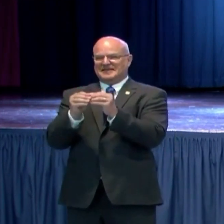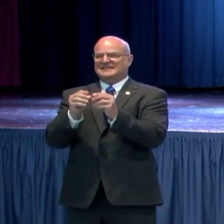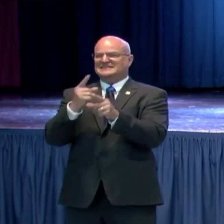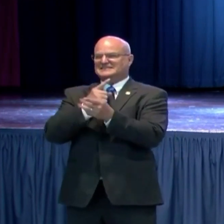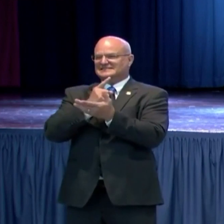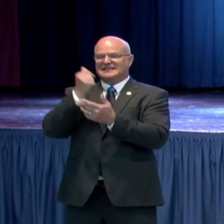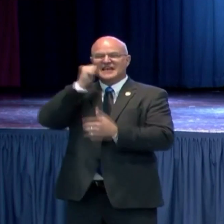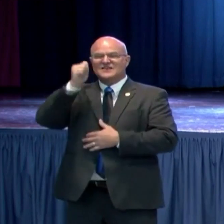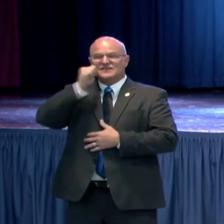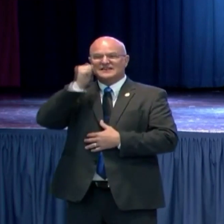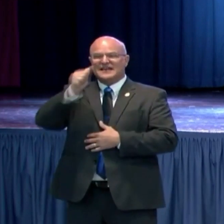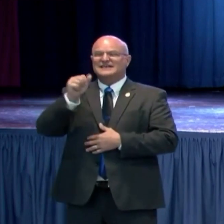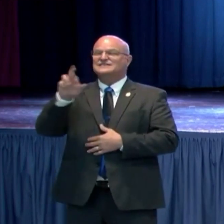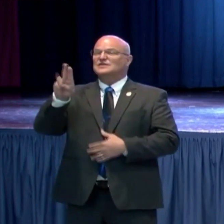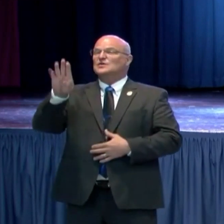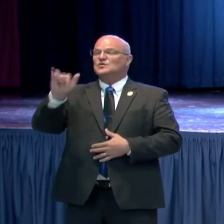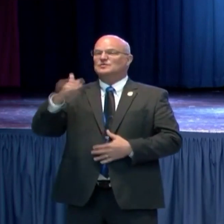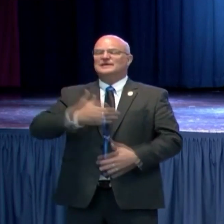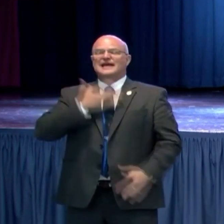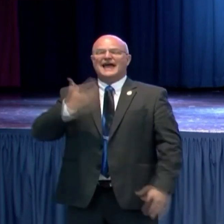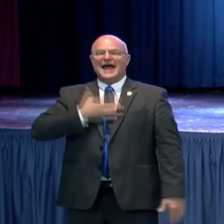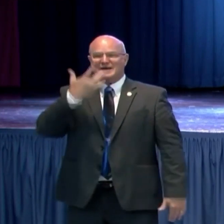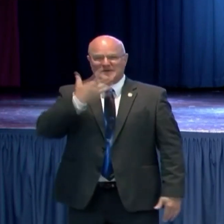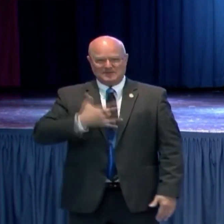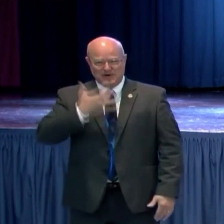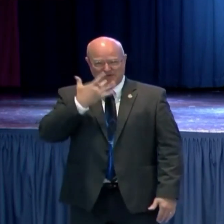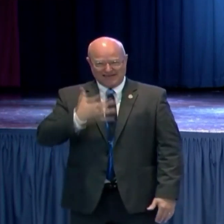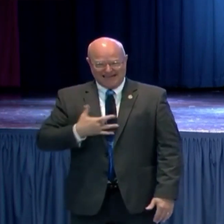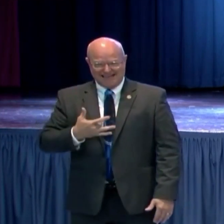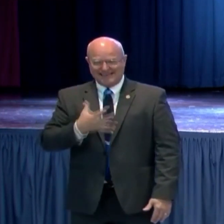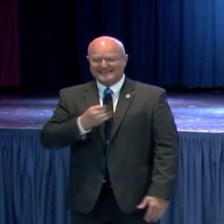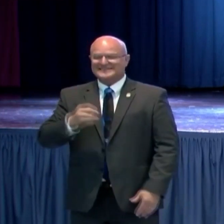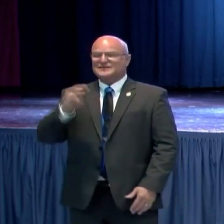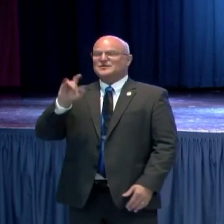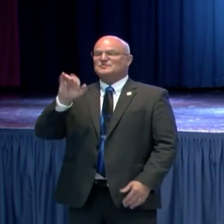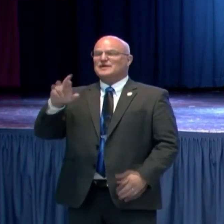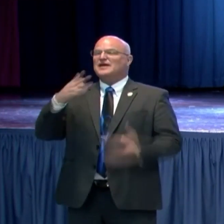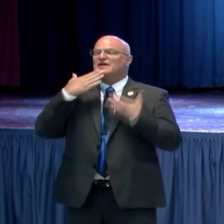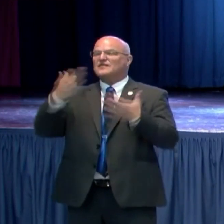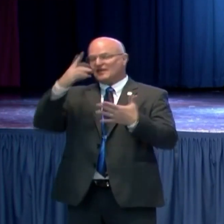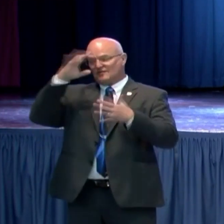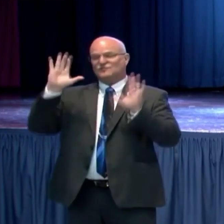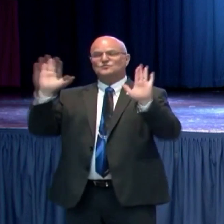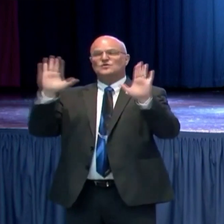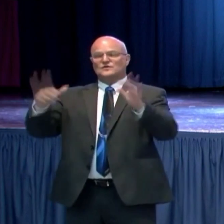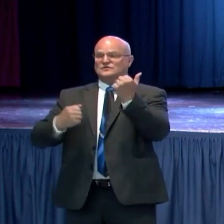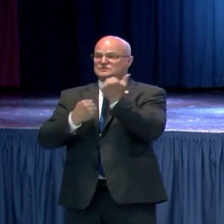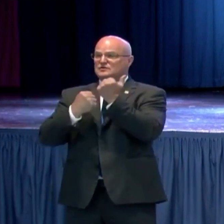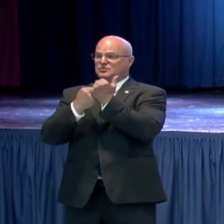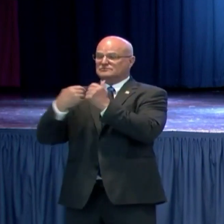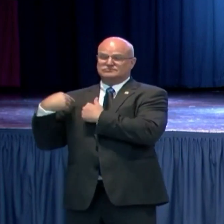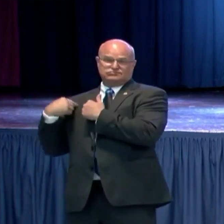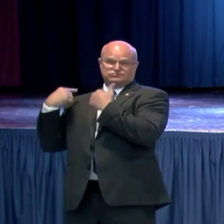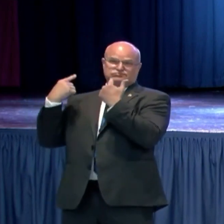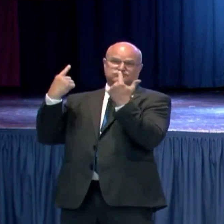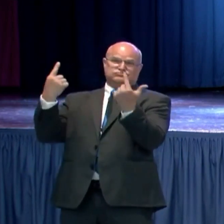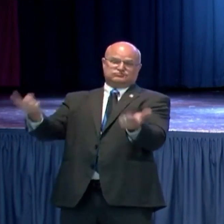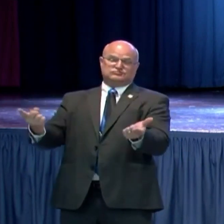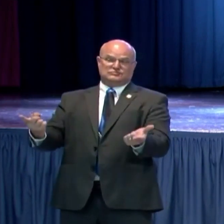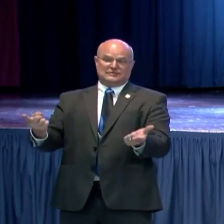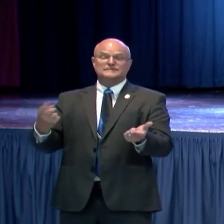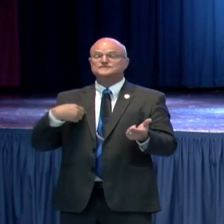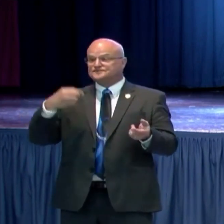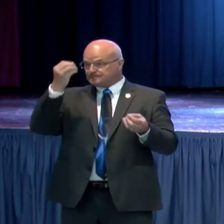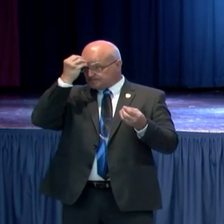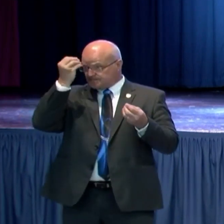So Ruby, happy birthday to you. Mayor, thank you for your incredible support through this. I will tell